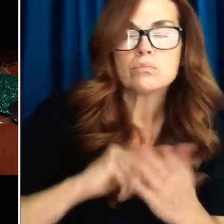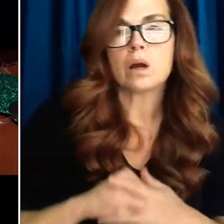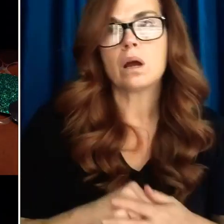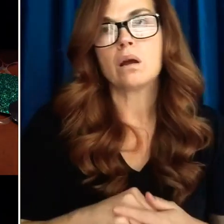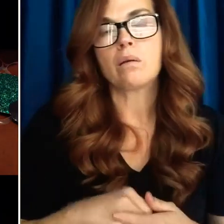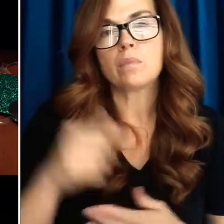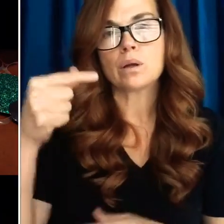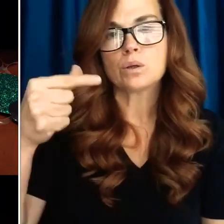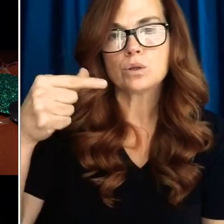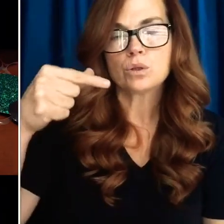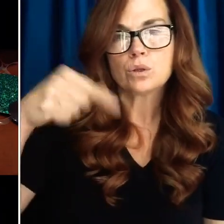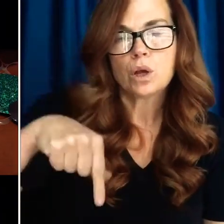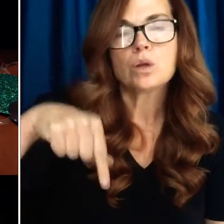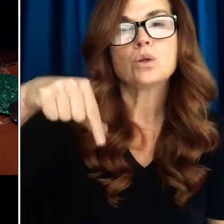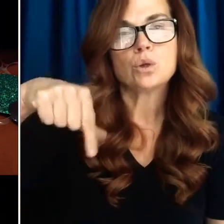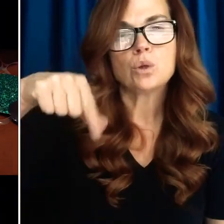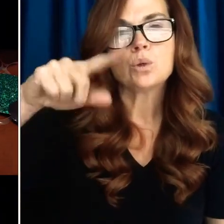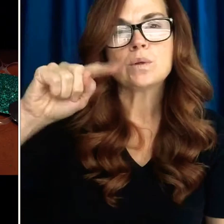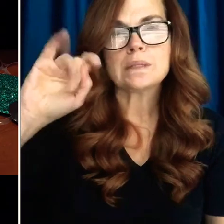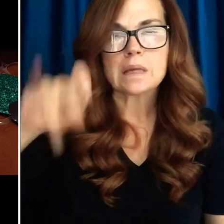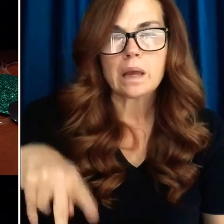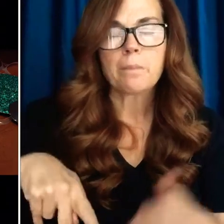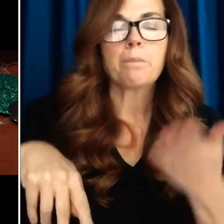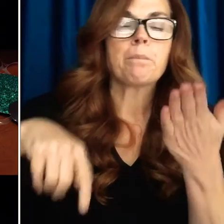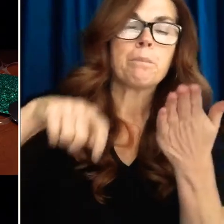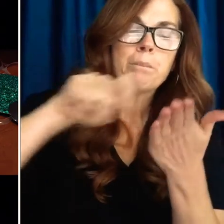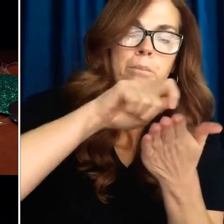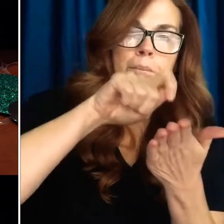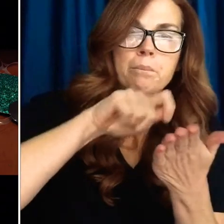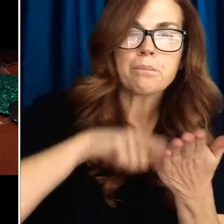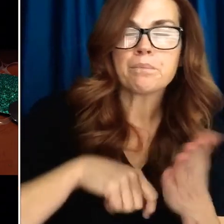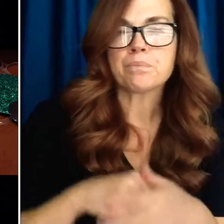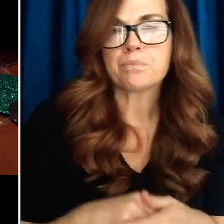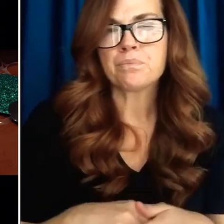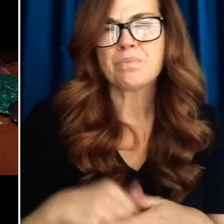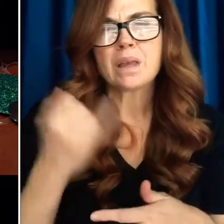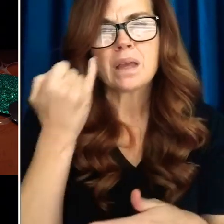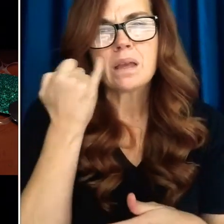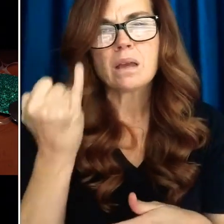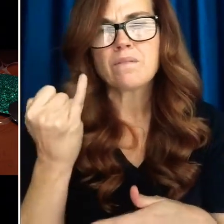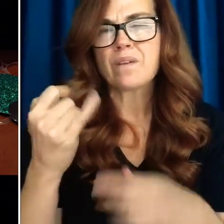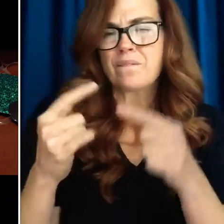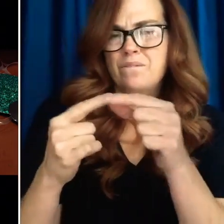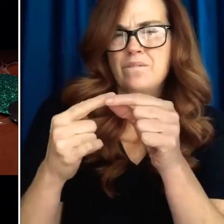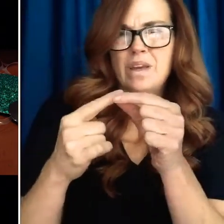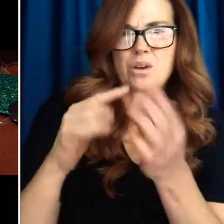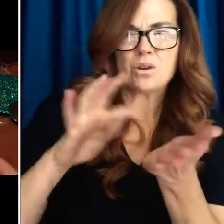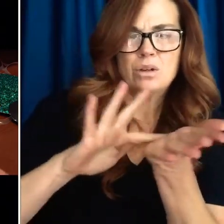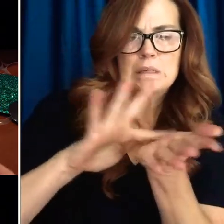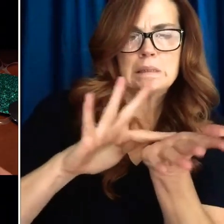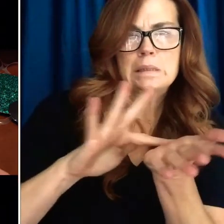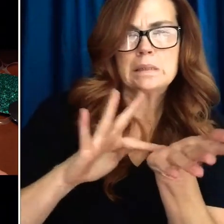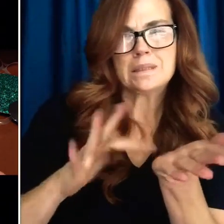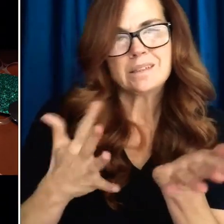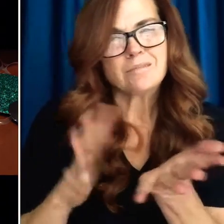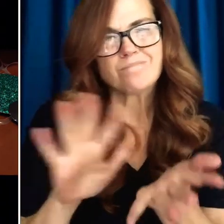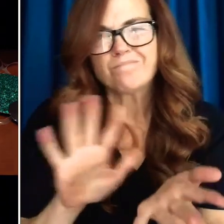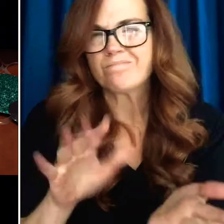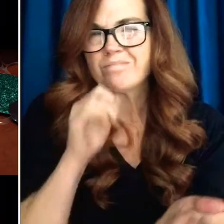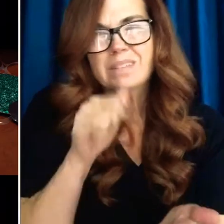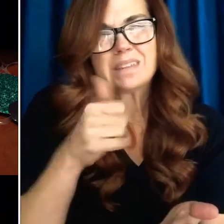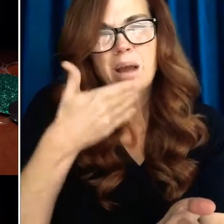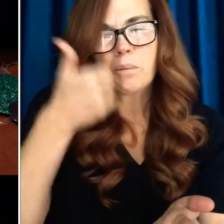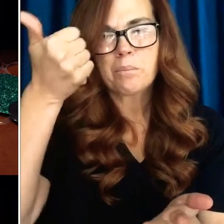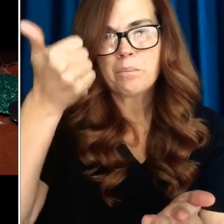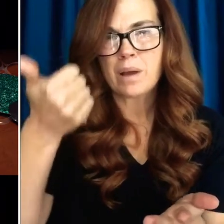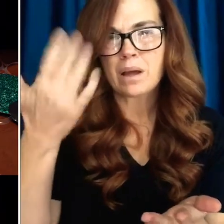Q-tip, a paper towel. Last resort would be a finger, because a finger kind of adds your the